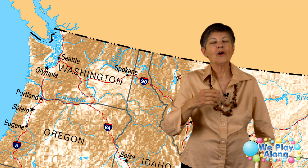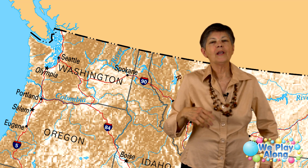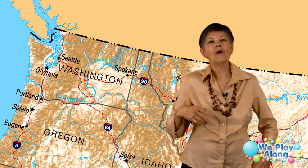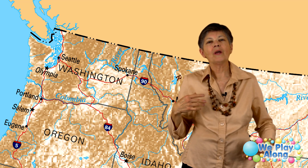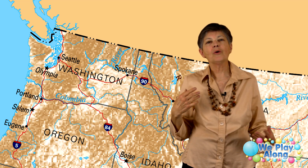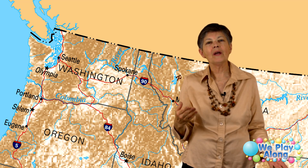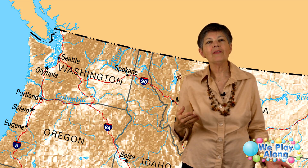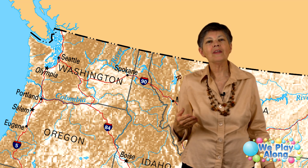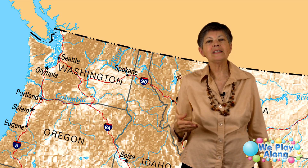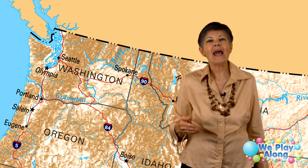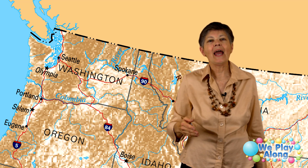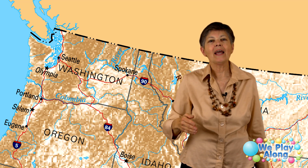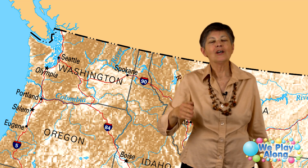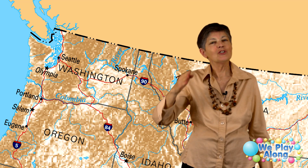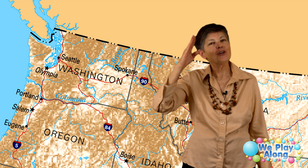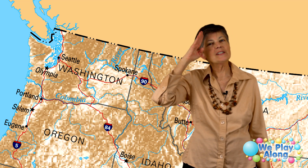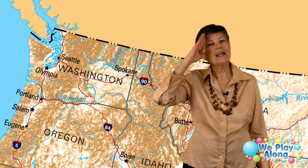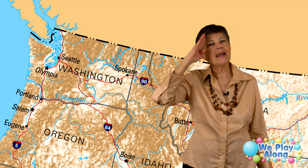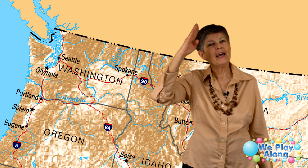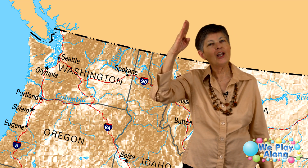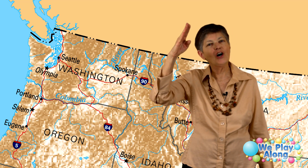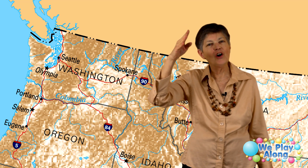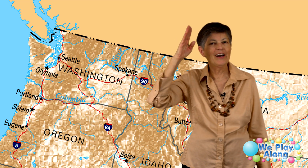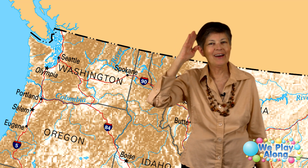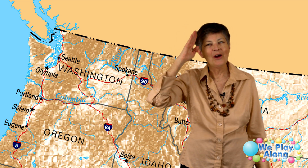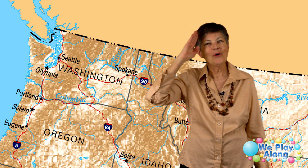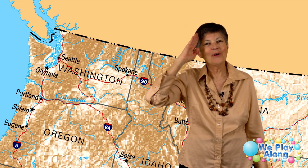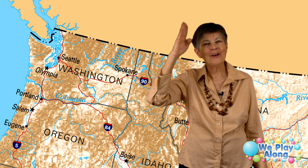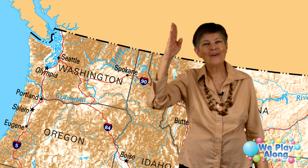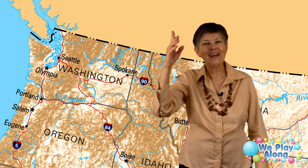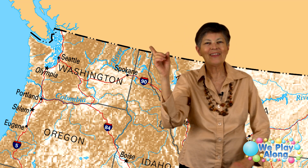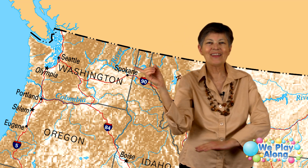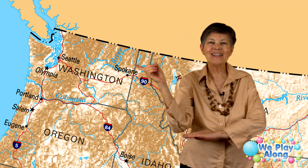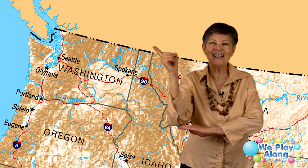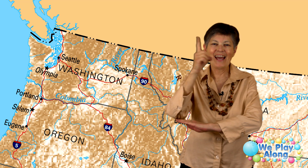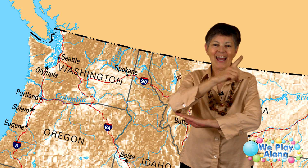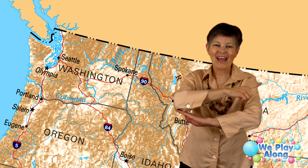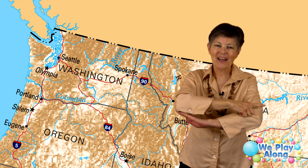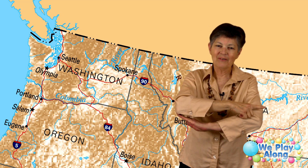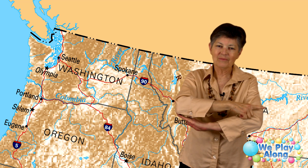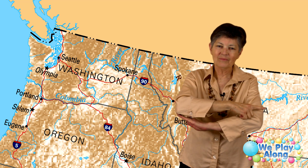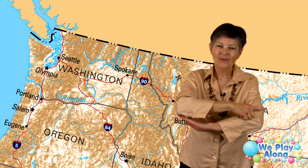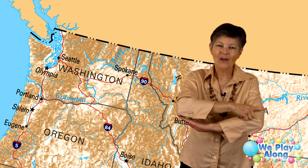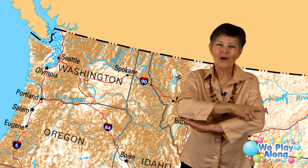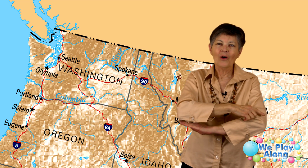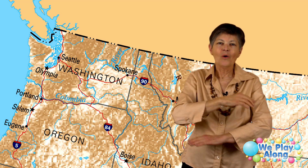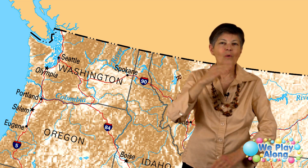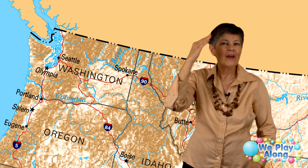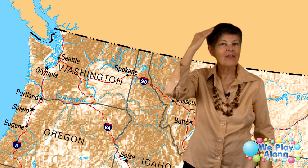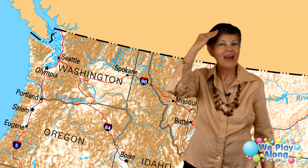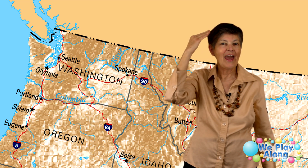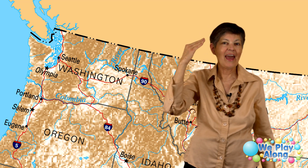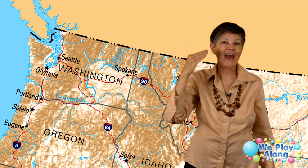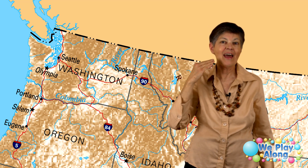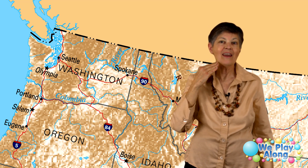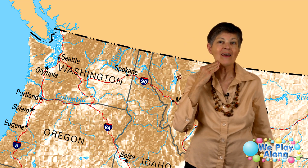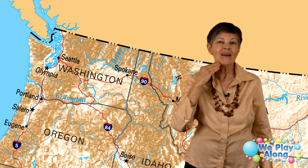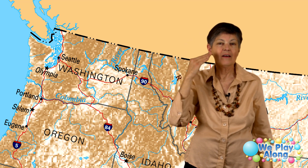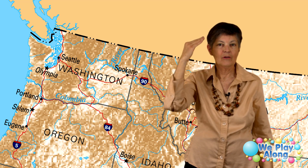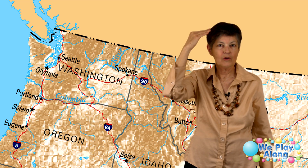Now we greet the day, so you can say like, hello. We greet the day with head, go